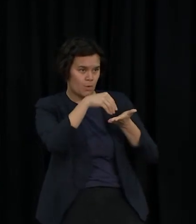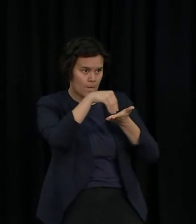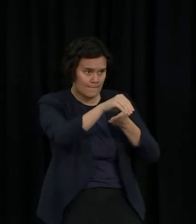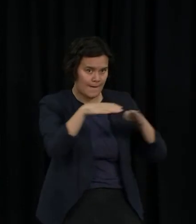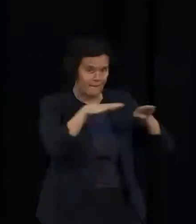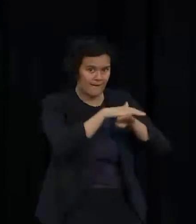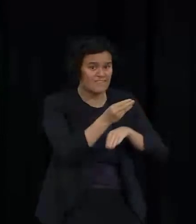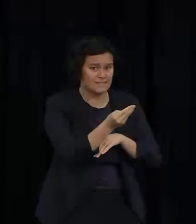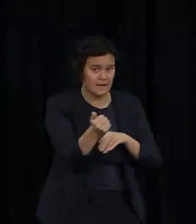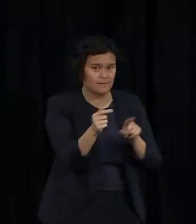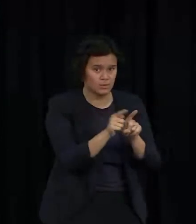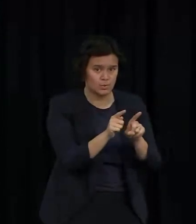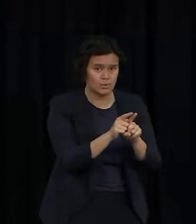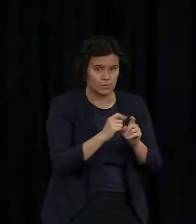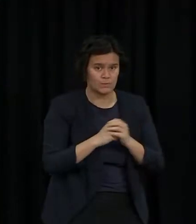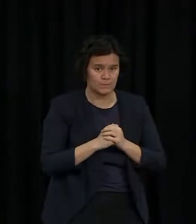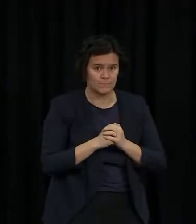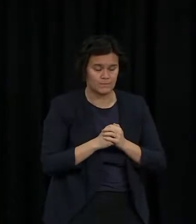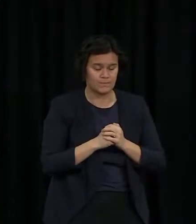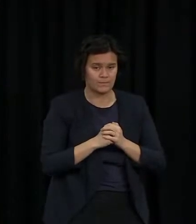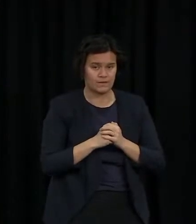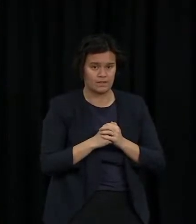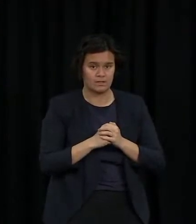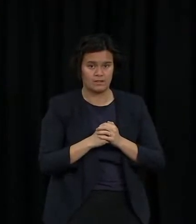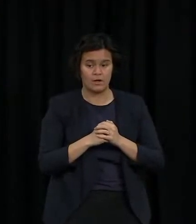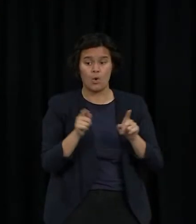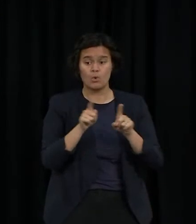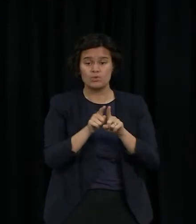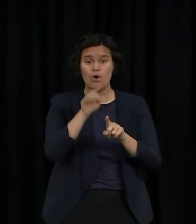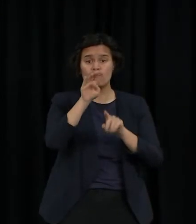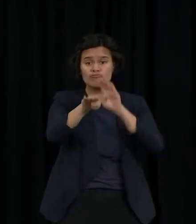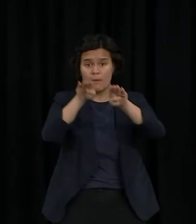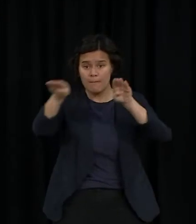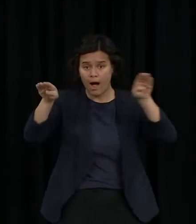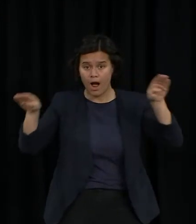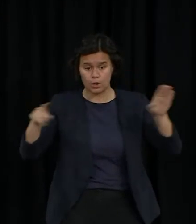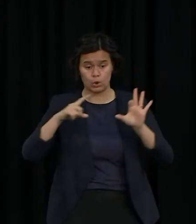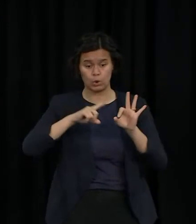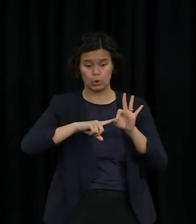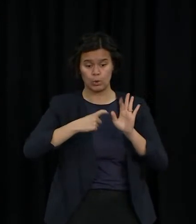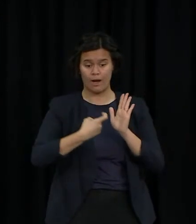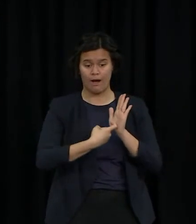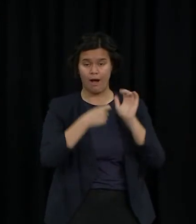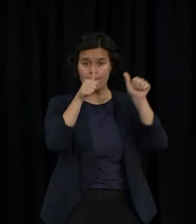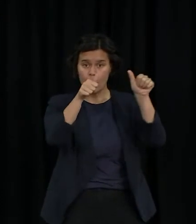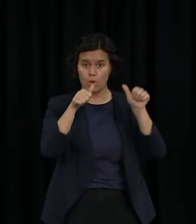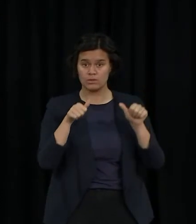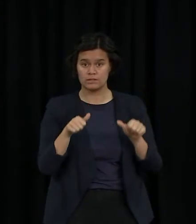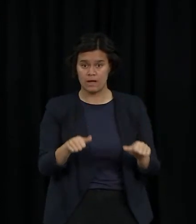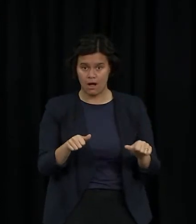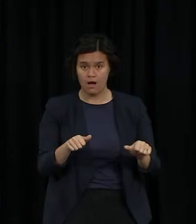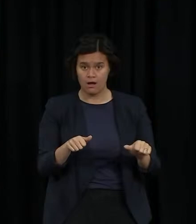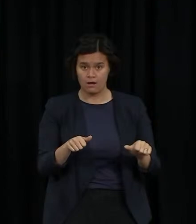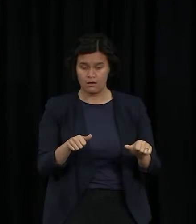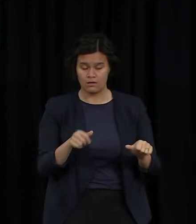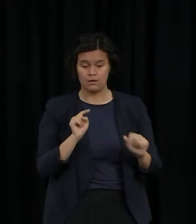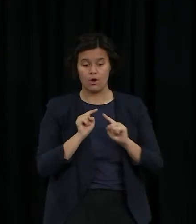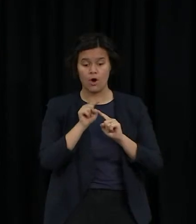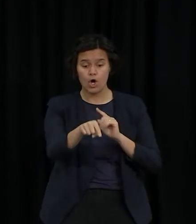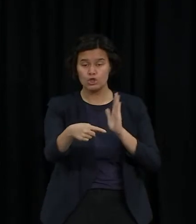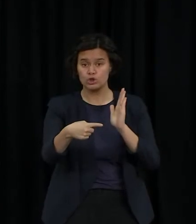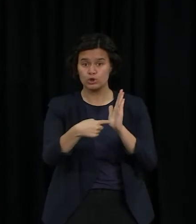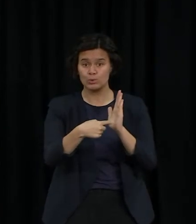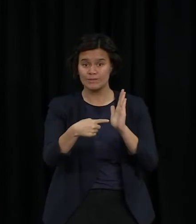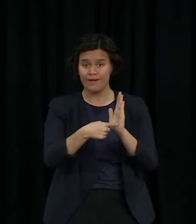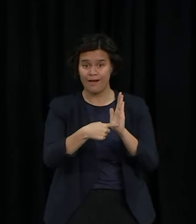facilities. And a reminder that workplaces will be required to display additional COVID-19 QR codes throughout their premises